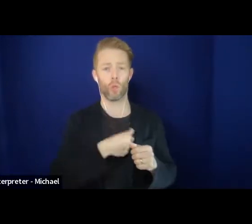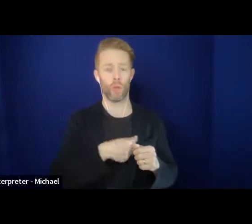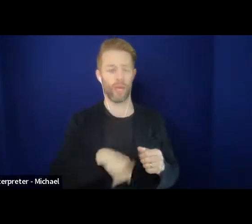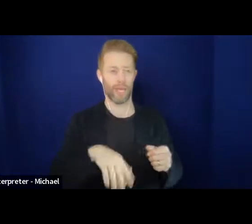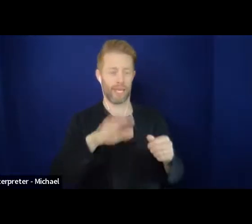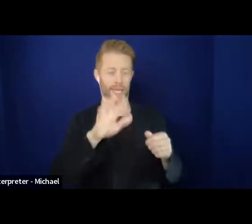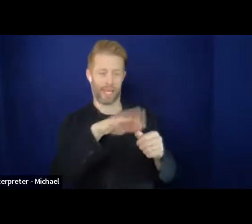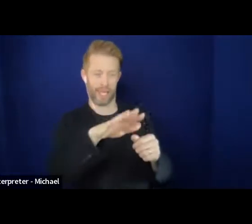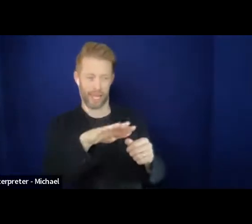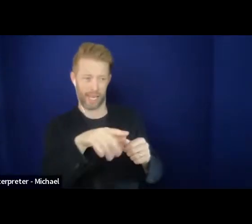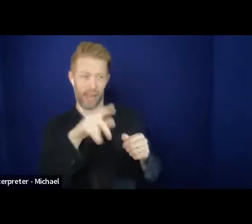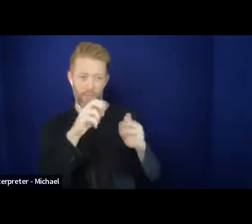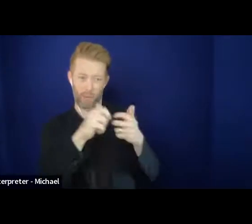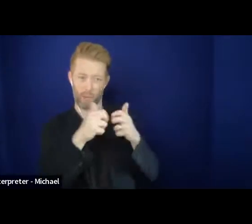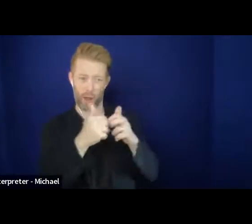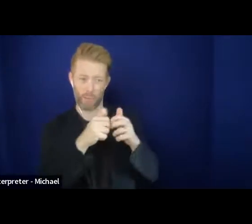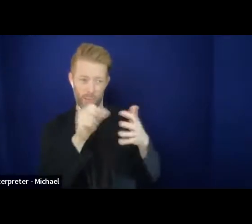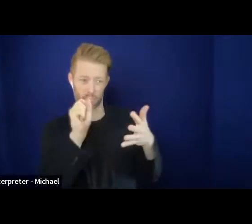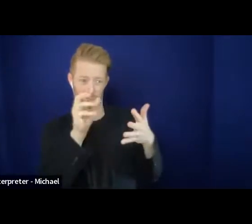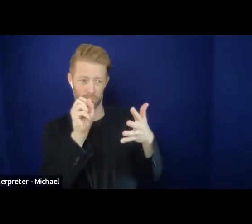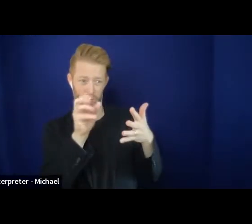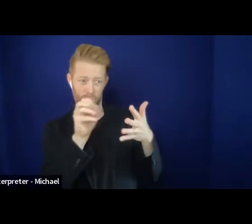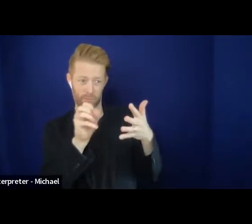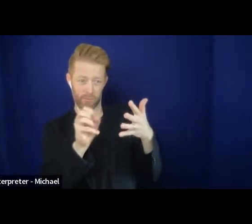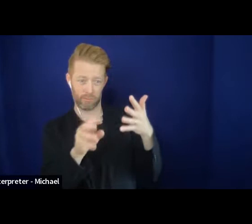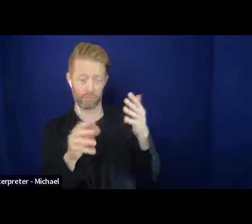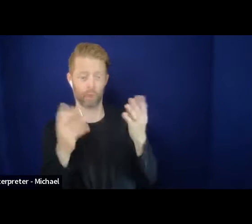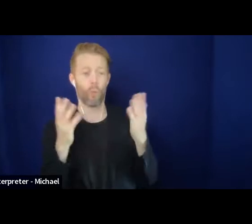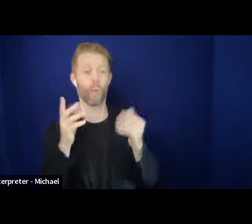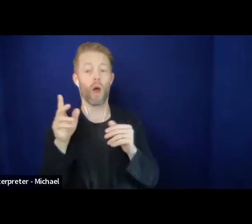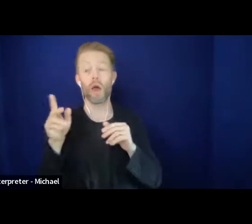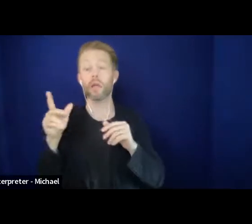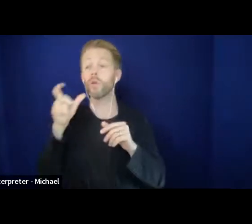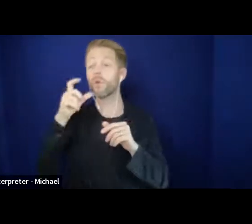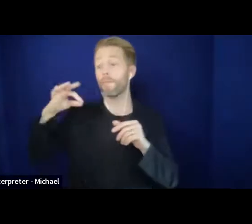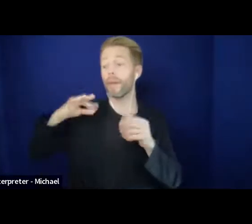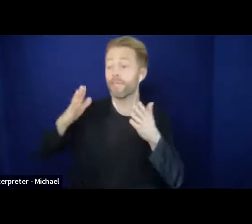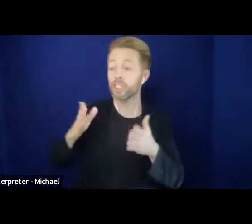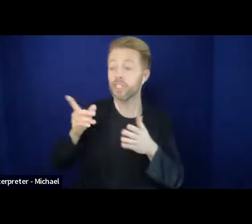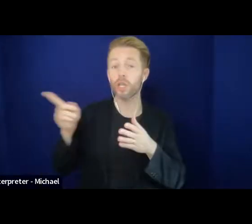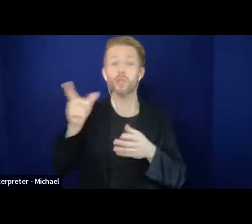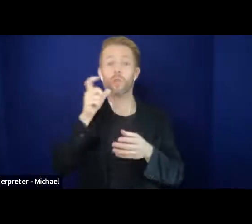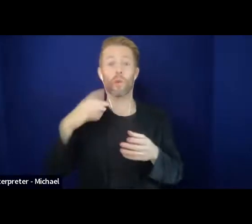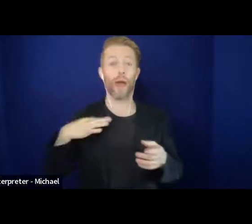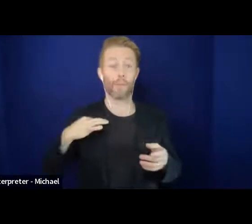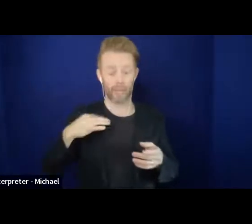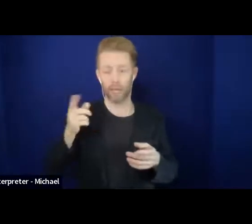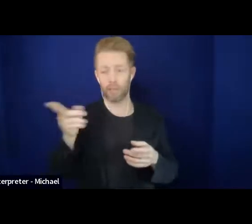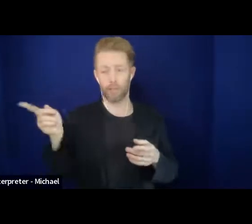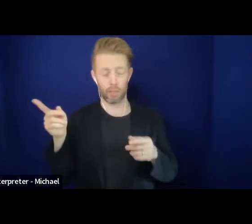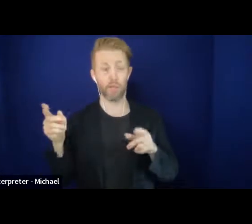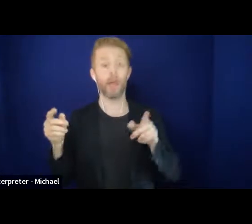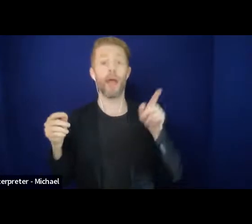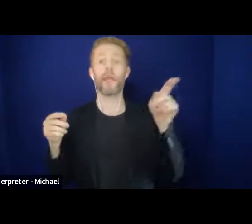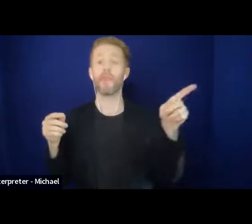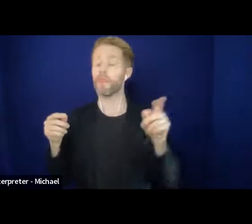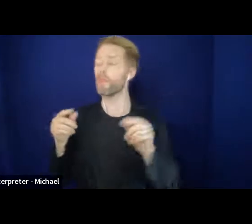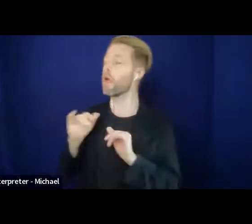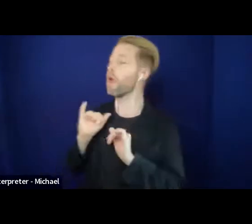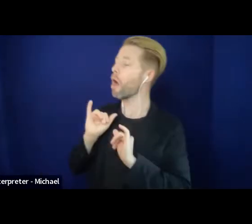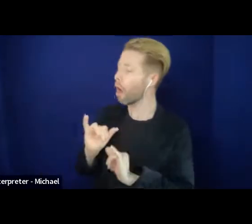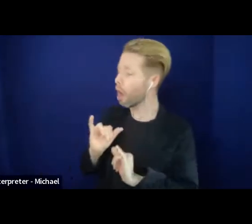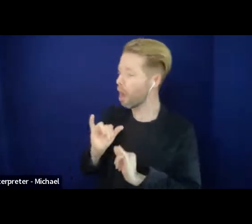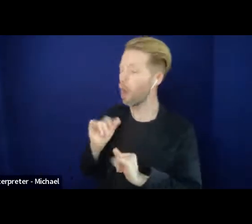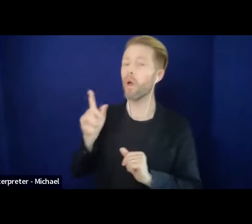that were being experienced by the beneficiaries and applicants for the program. And they were receptive to some of